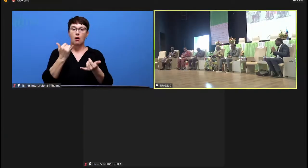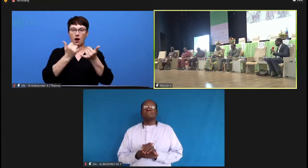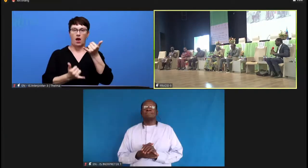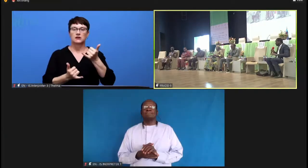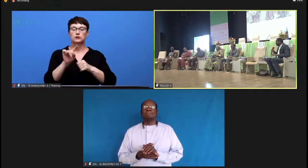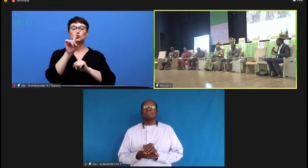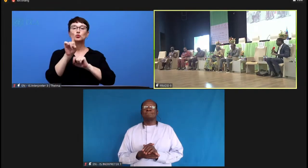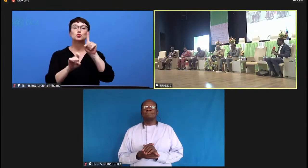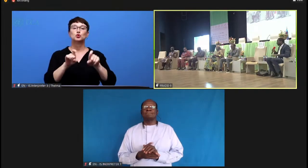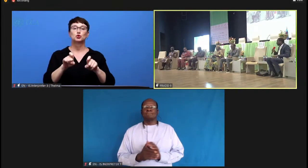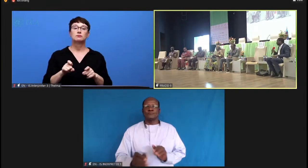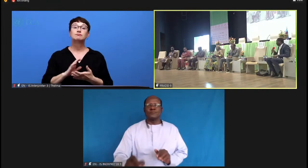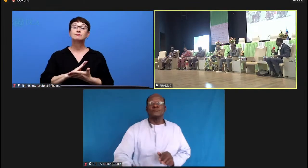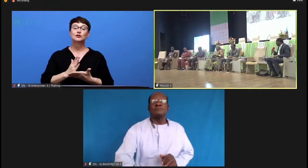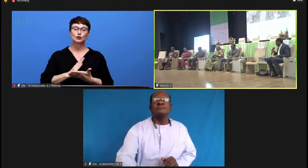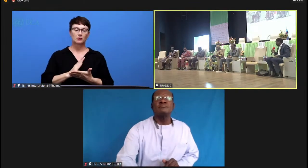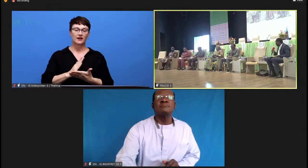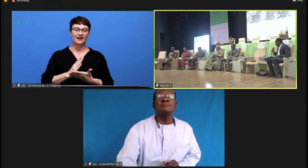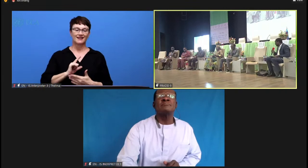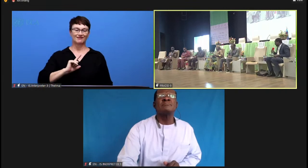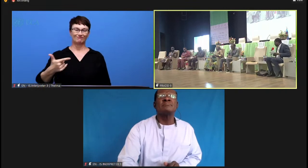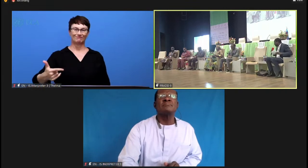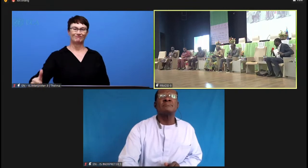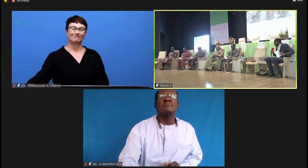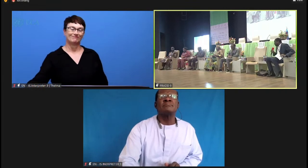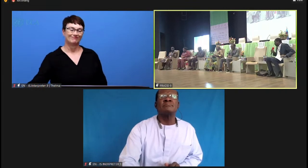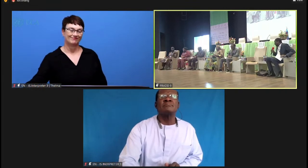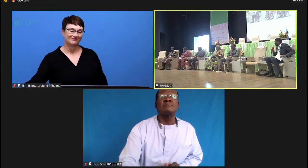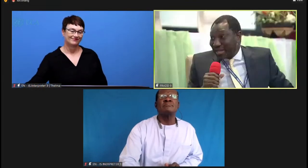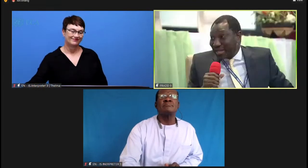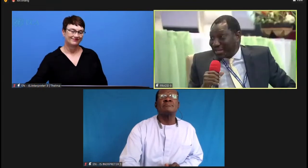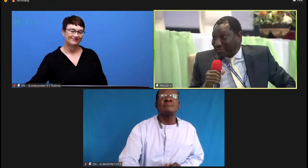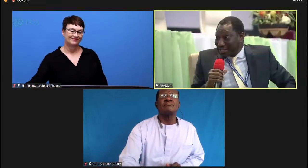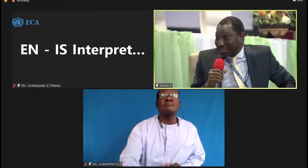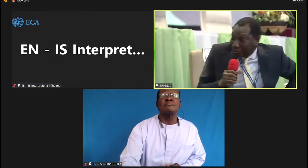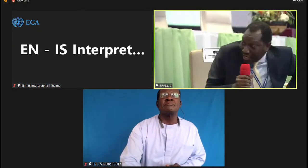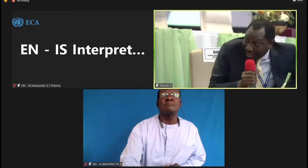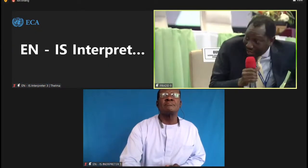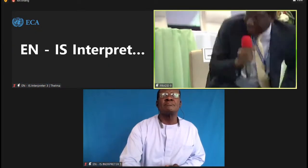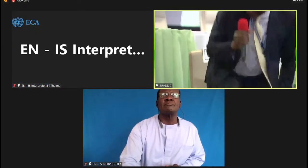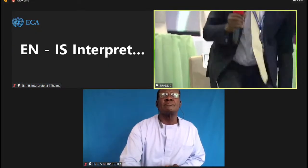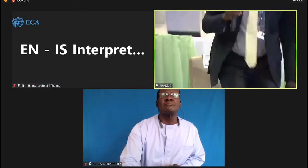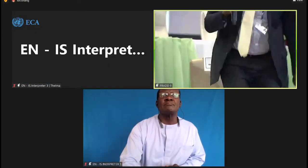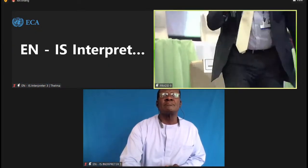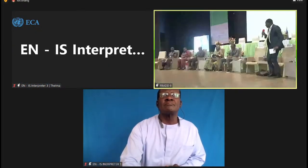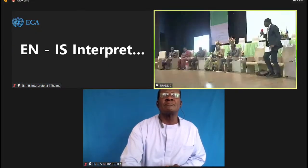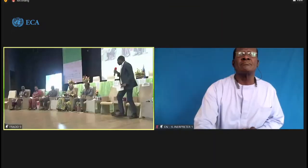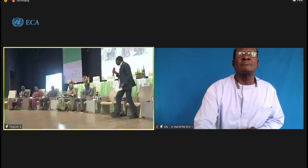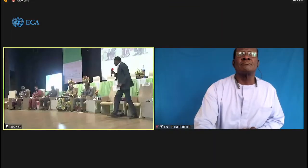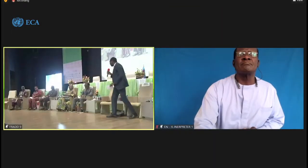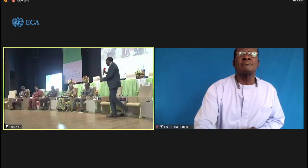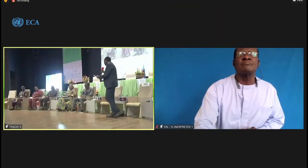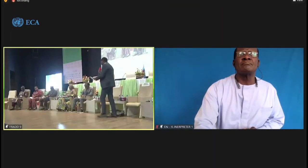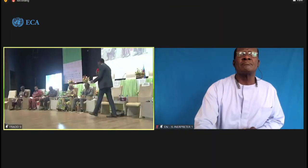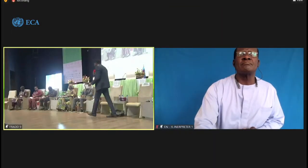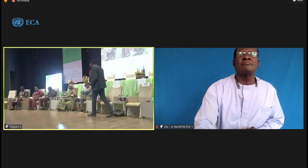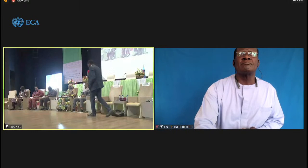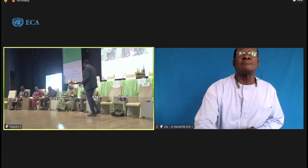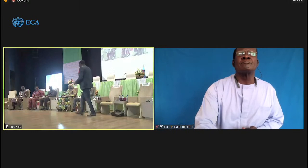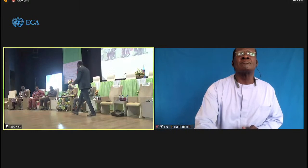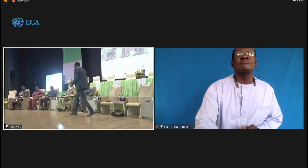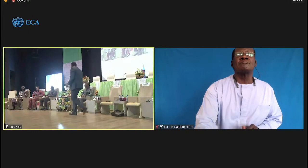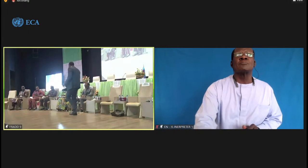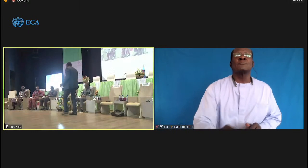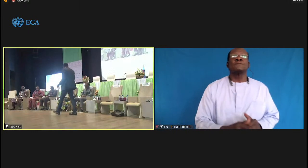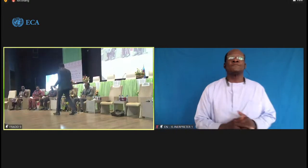for 30 minutes to try to answer what you can answer. But I think the financing element is important. And let me start with the mayor of Benin